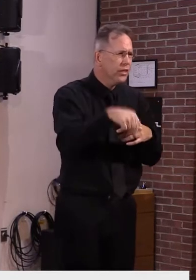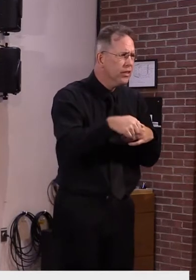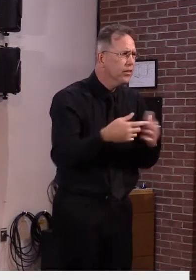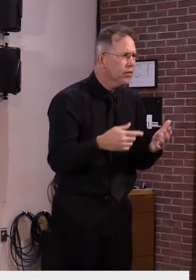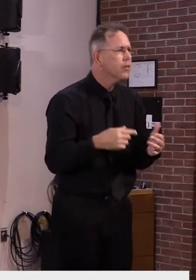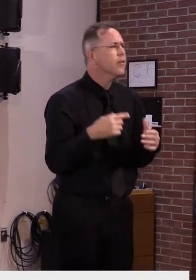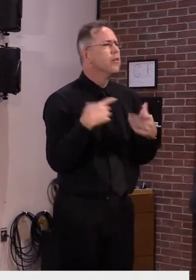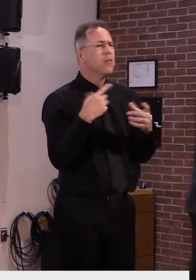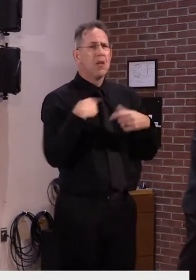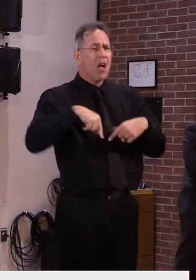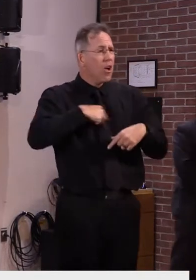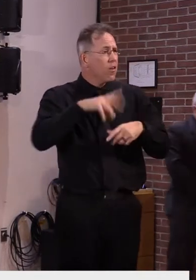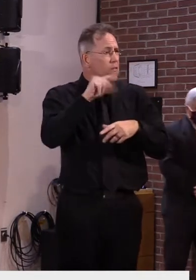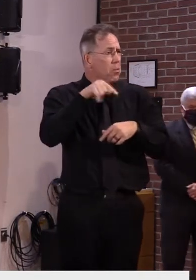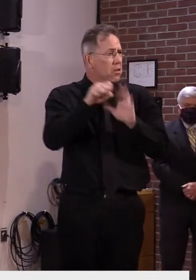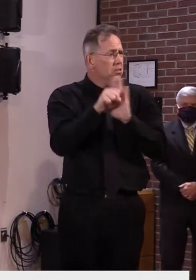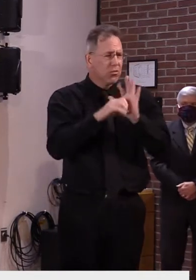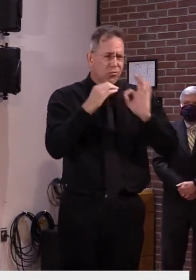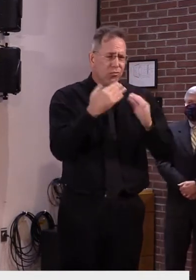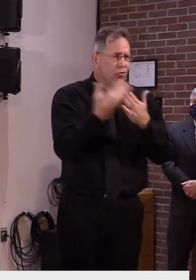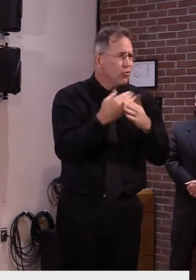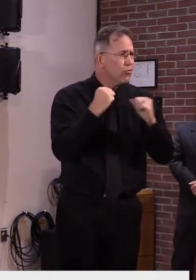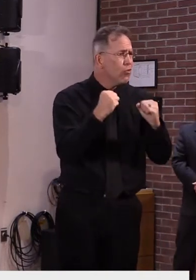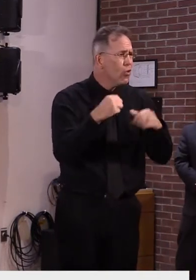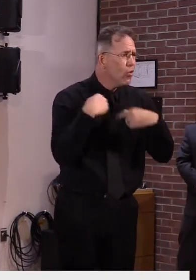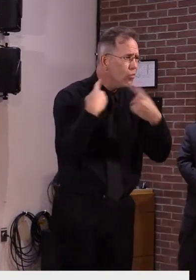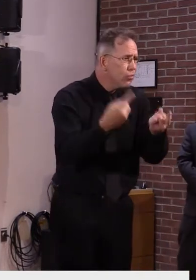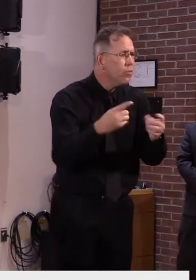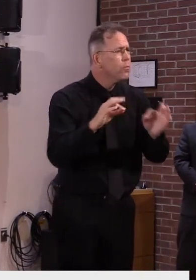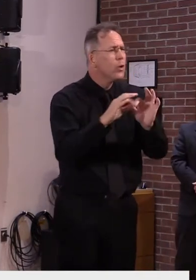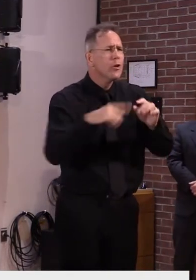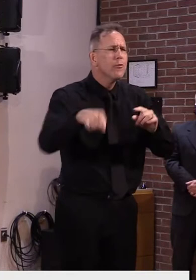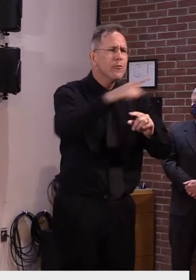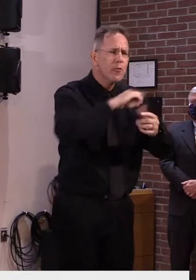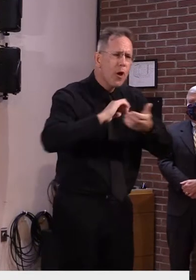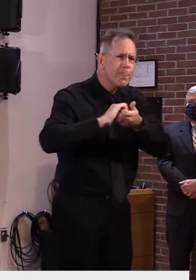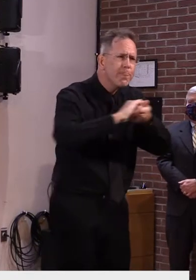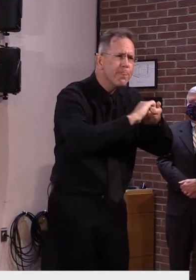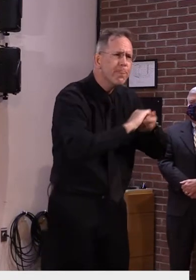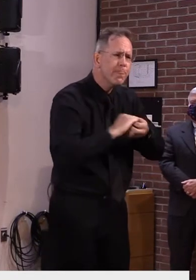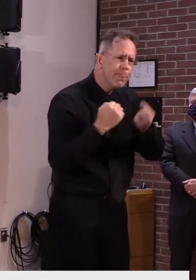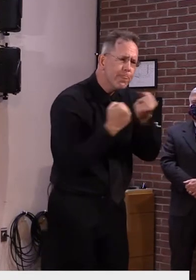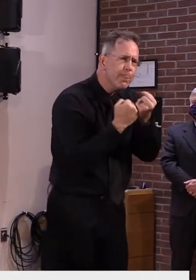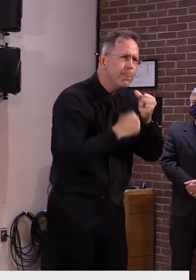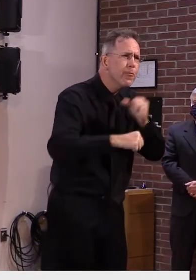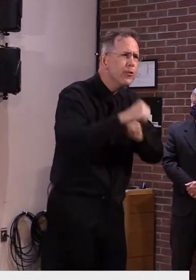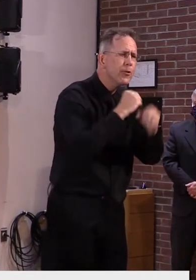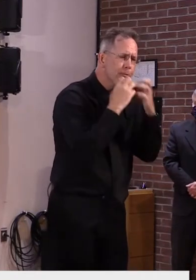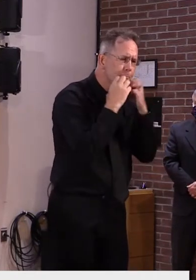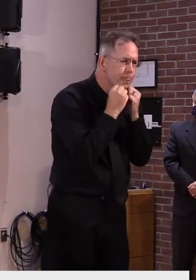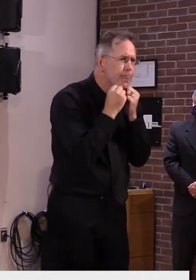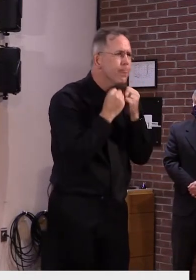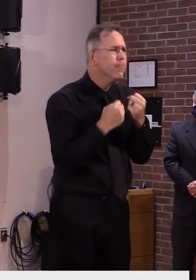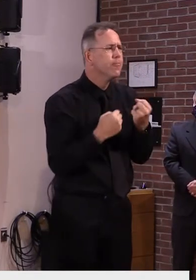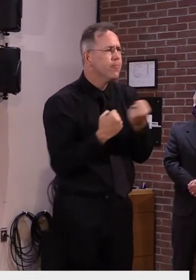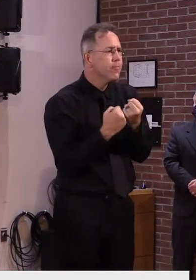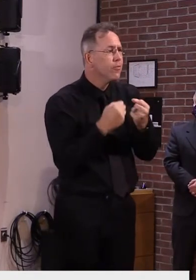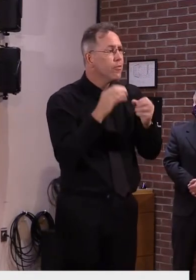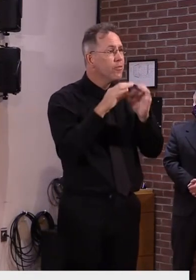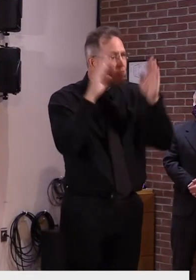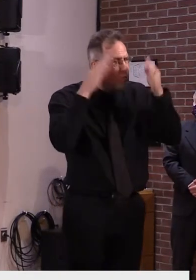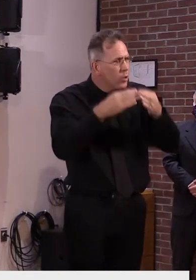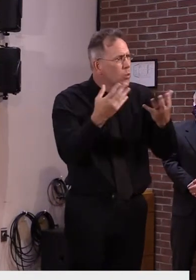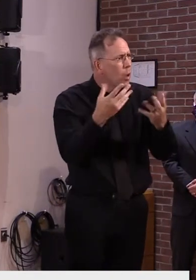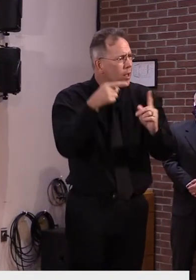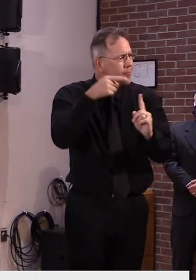there's still so much more that unites us than divides us. So let's focus on the areas where we agree and stop